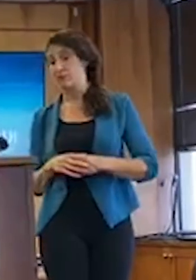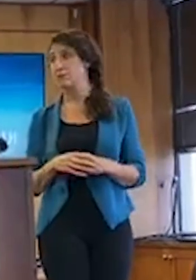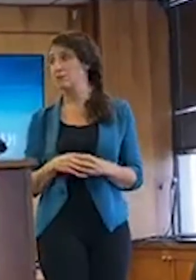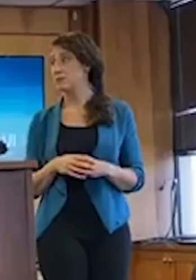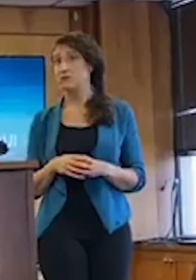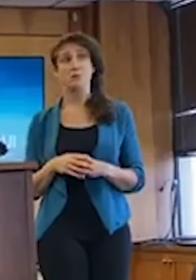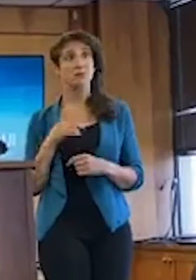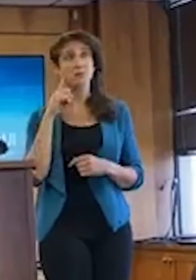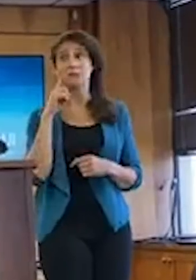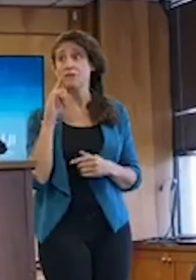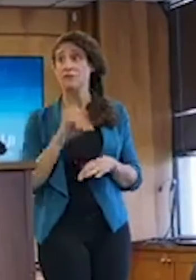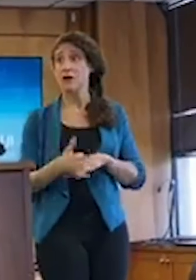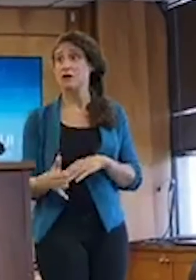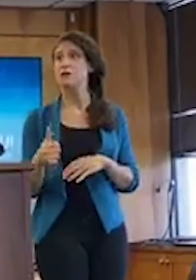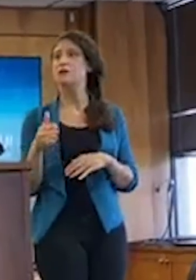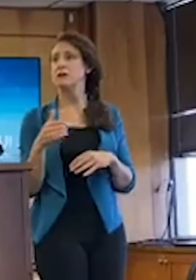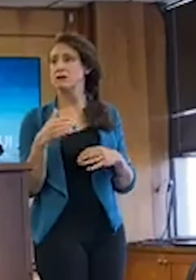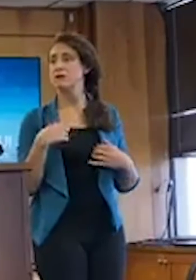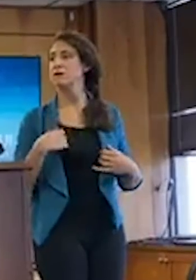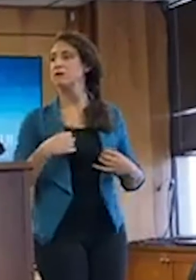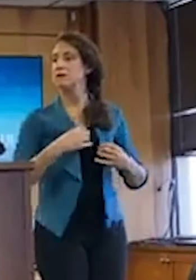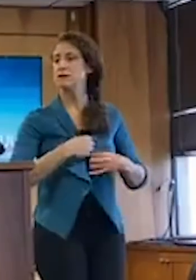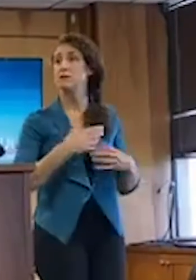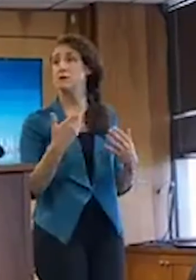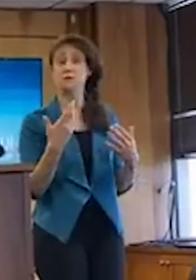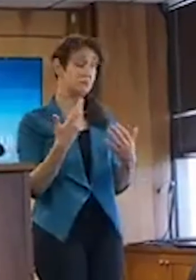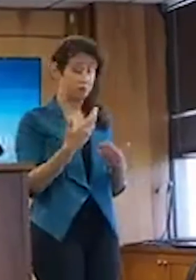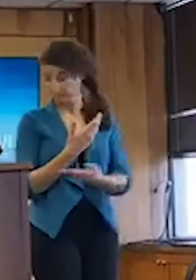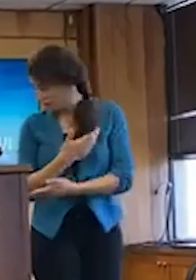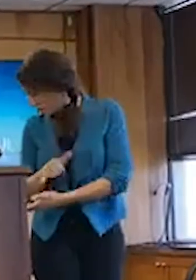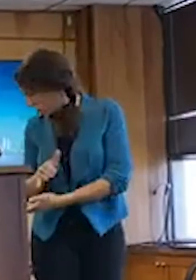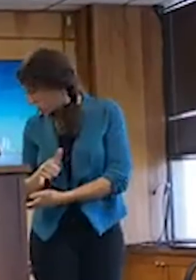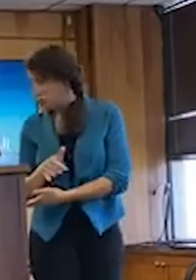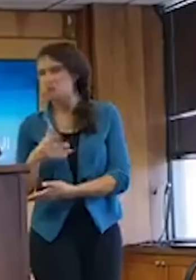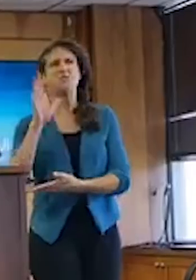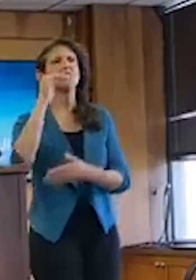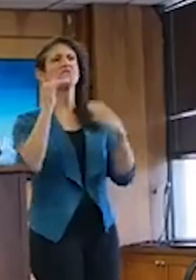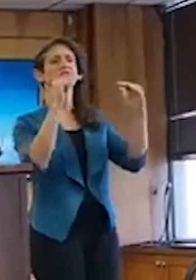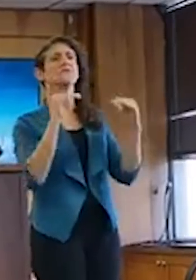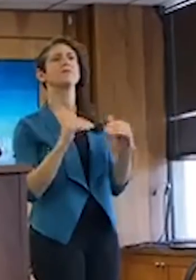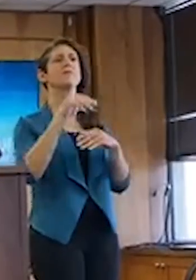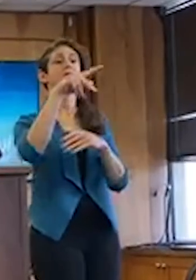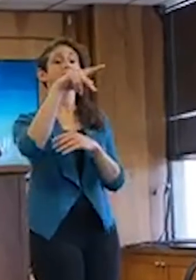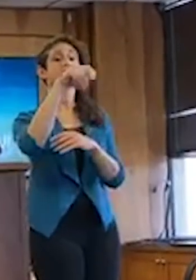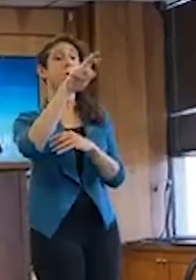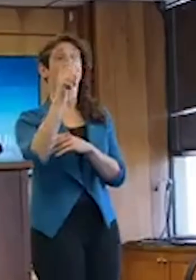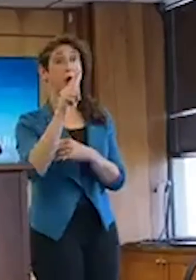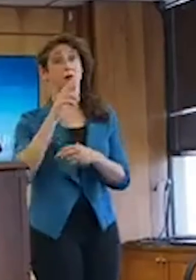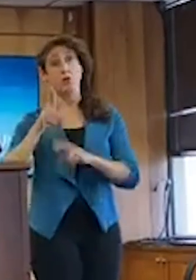Did we lose Brenton? Brenton, are you there? Move on. Let's move on. Let's go to Paul at Maui Alert.